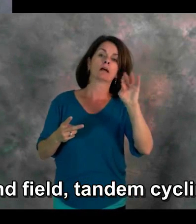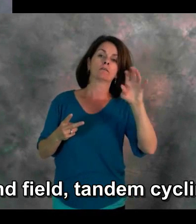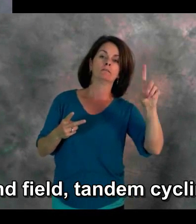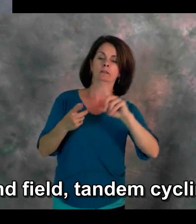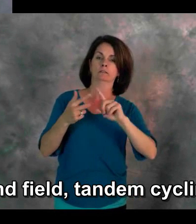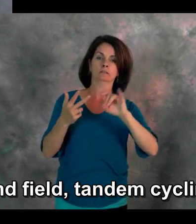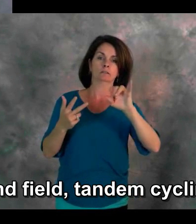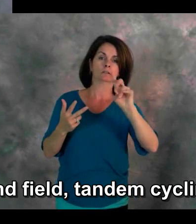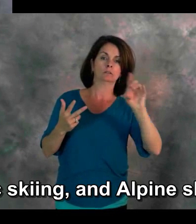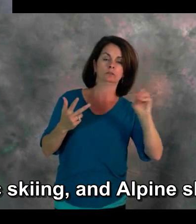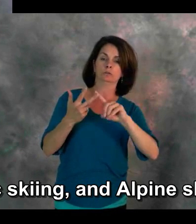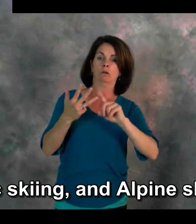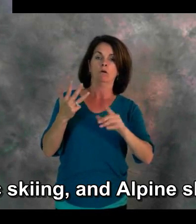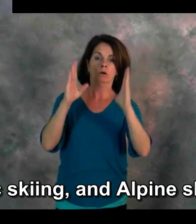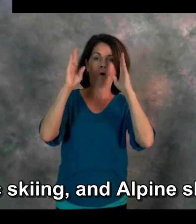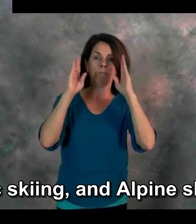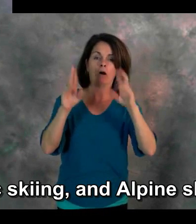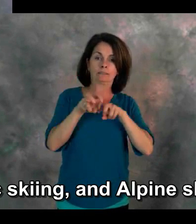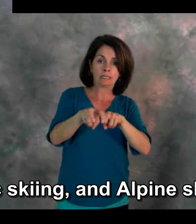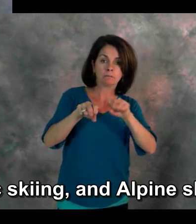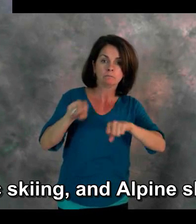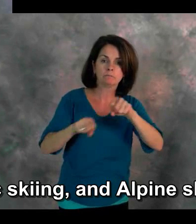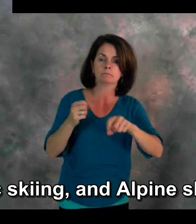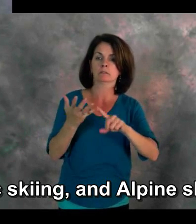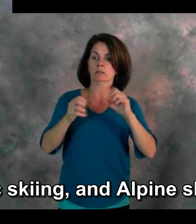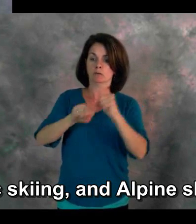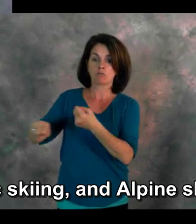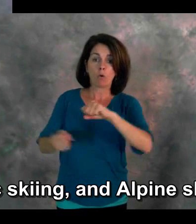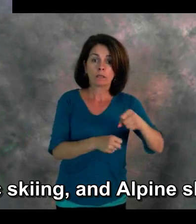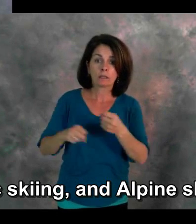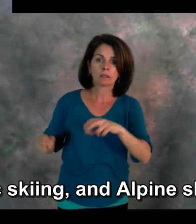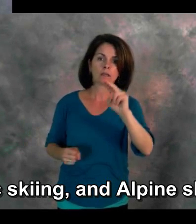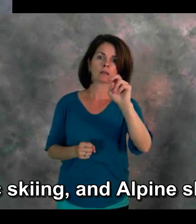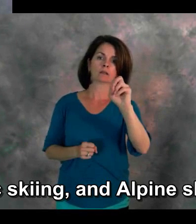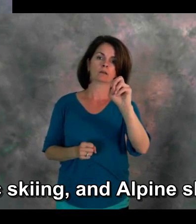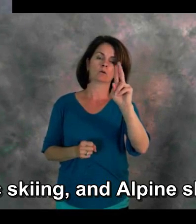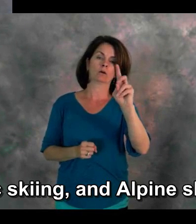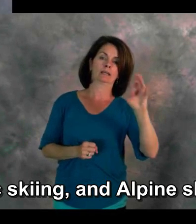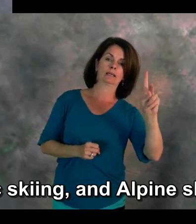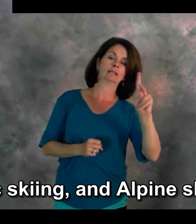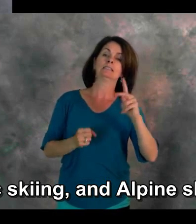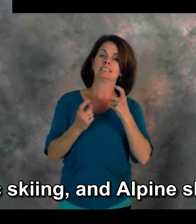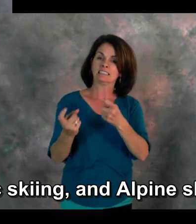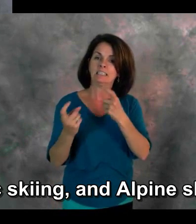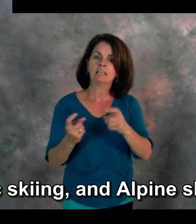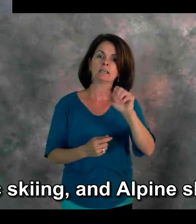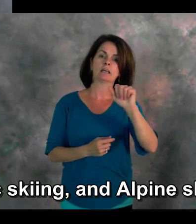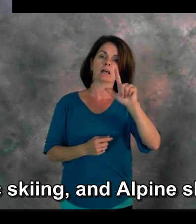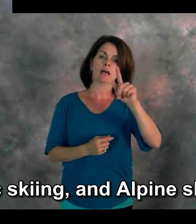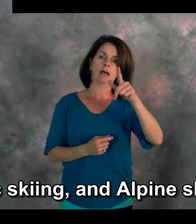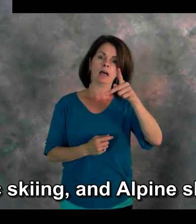cycling, judo, goalball, rowing, Nordic skiing and alpine